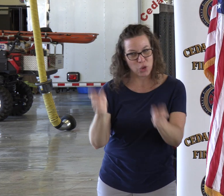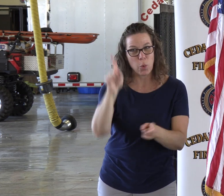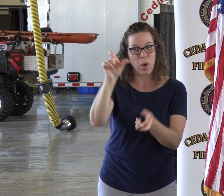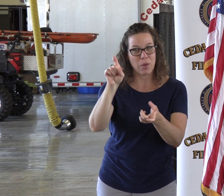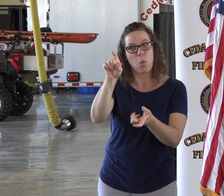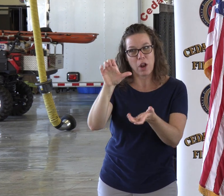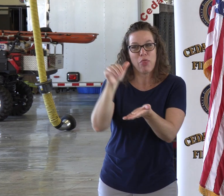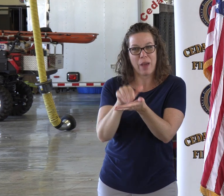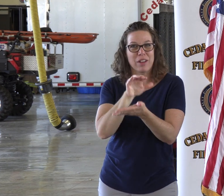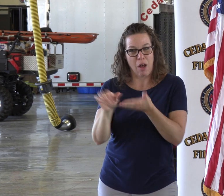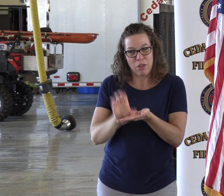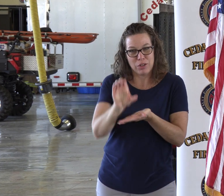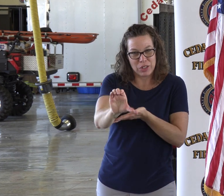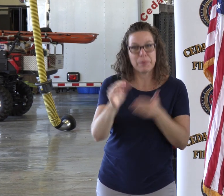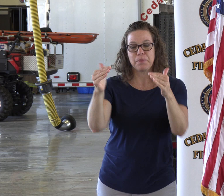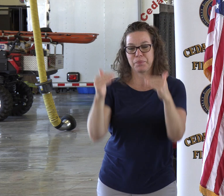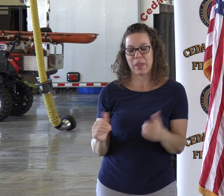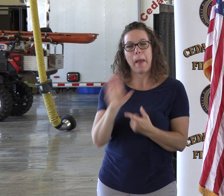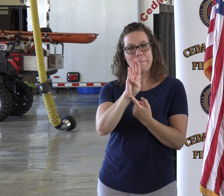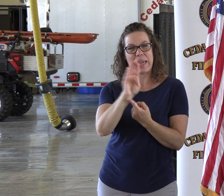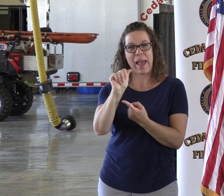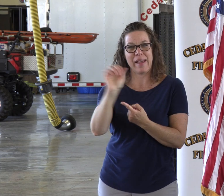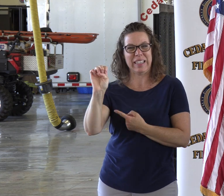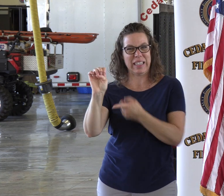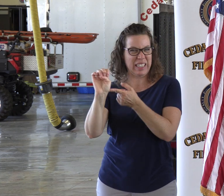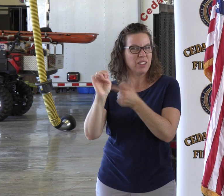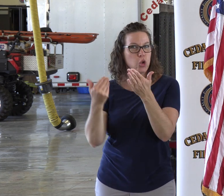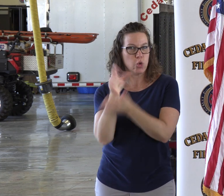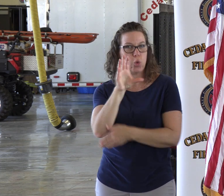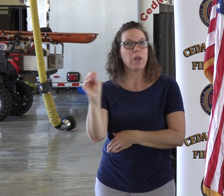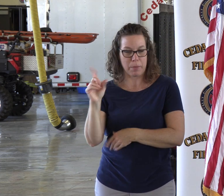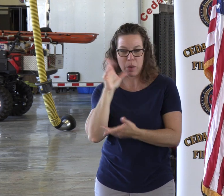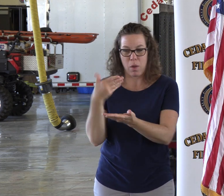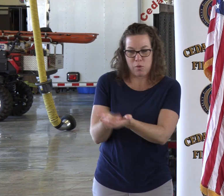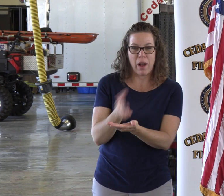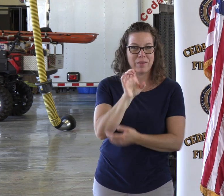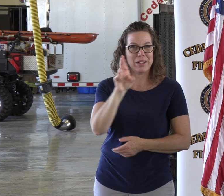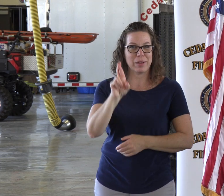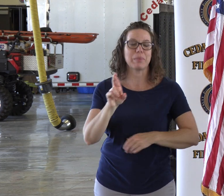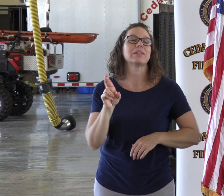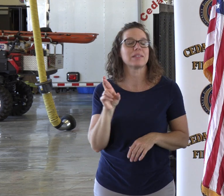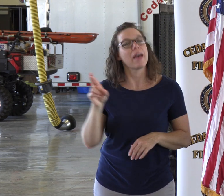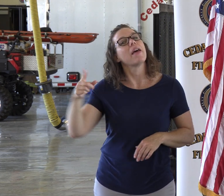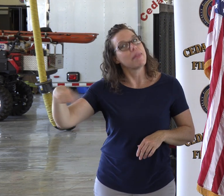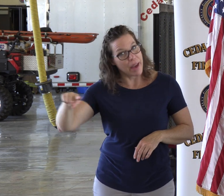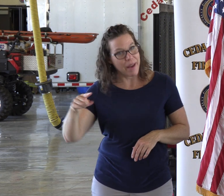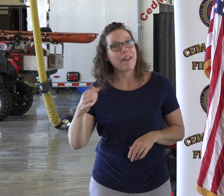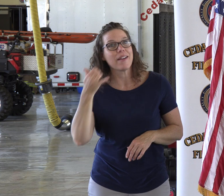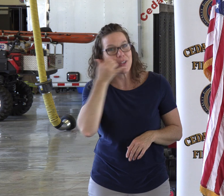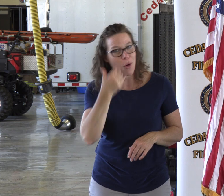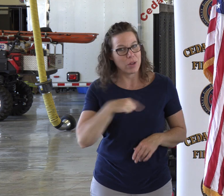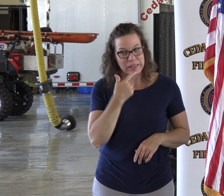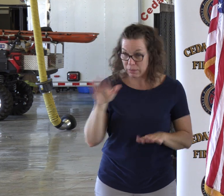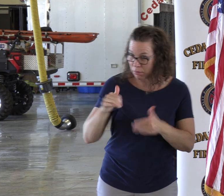from Tax Act. BAE is a new company that's coming to Cedar Rapids, and they called and said, how